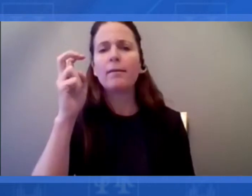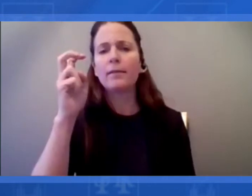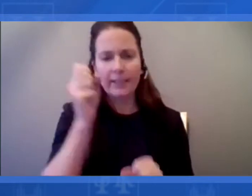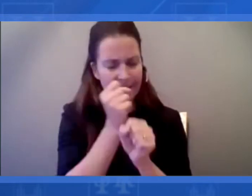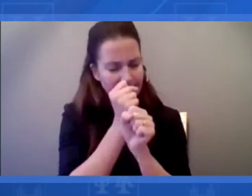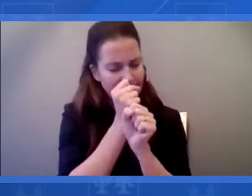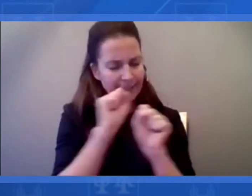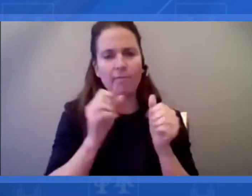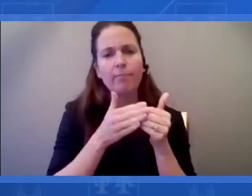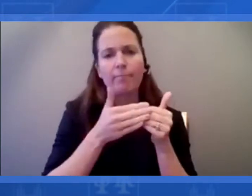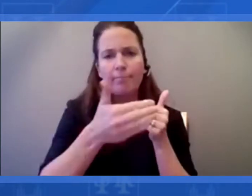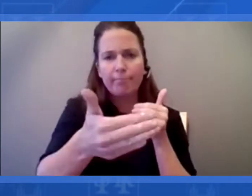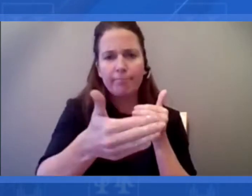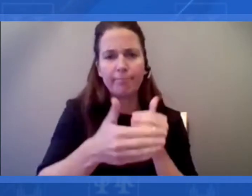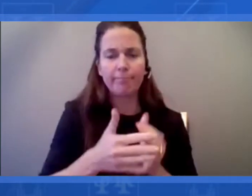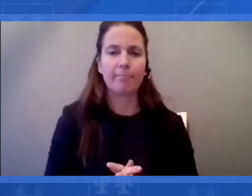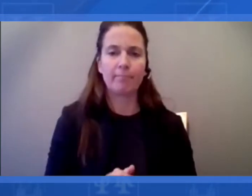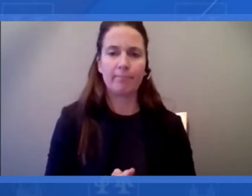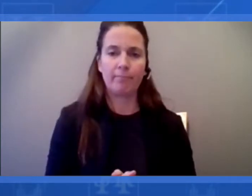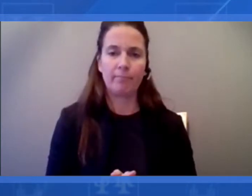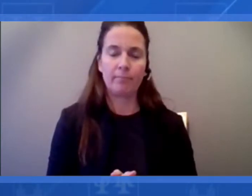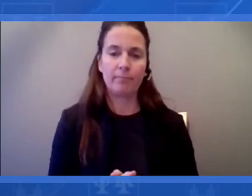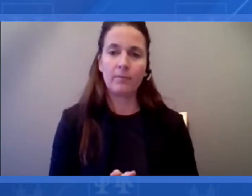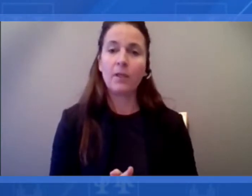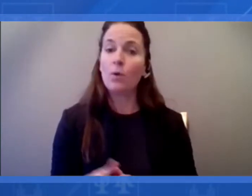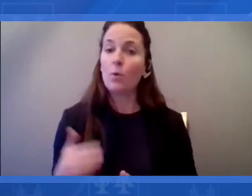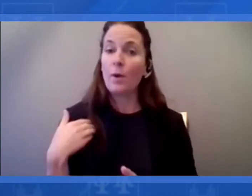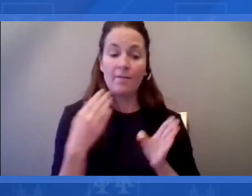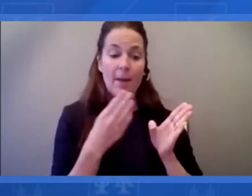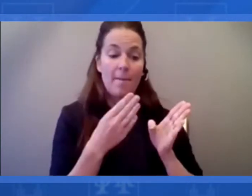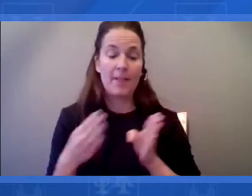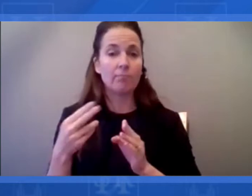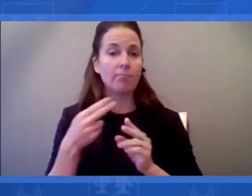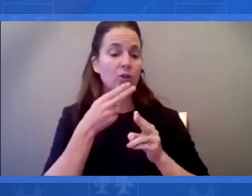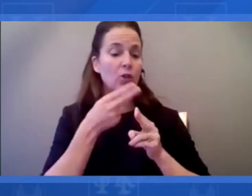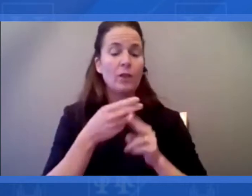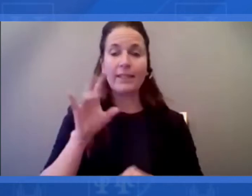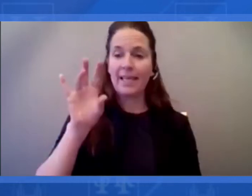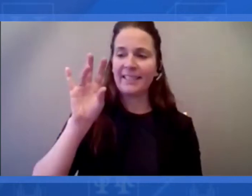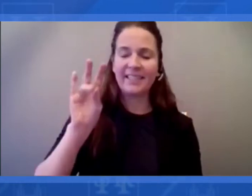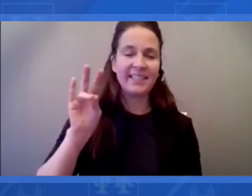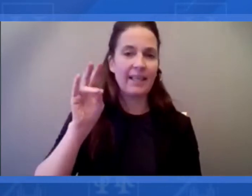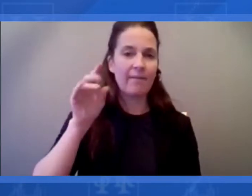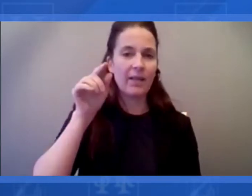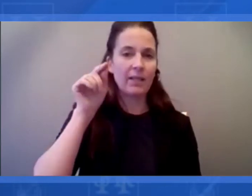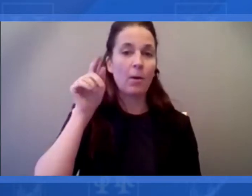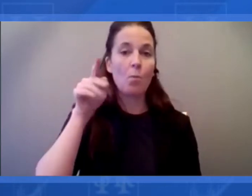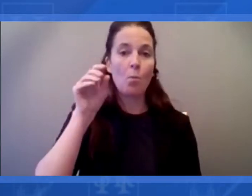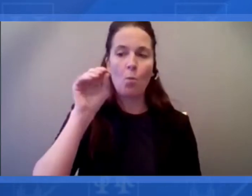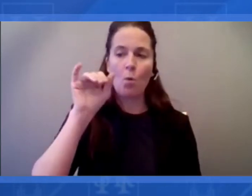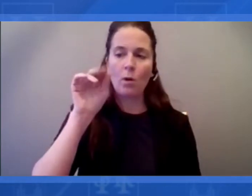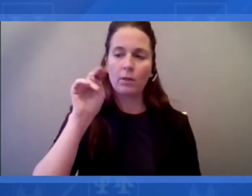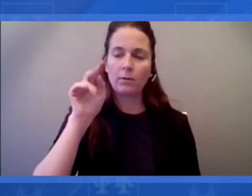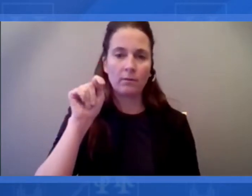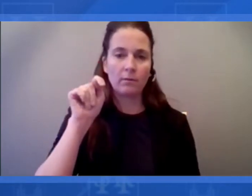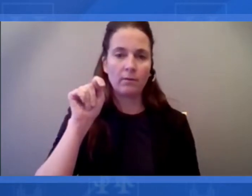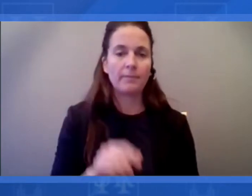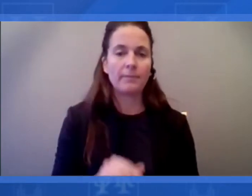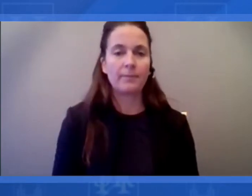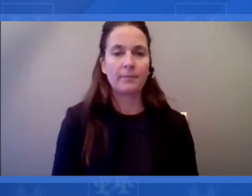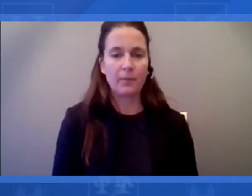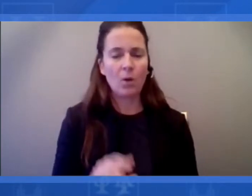The campaign is centered around our 7-point plan to keep transit safe and strong as we emerge from the pandemic.